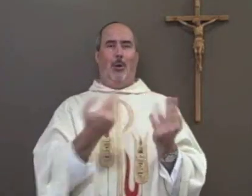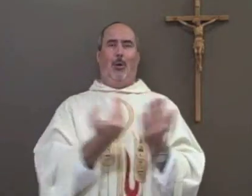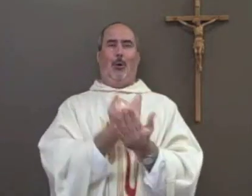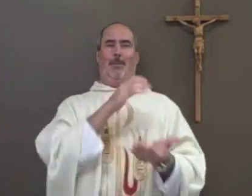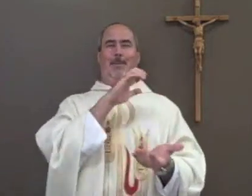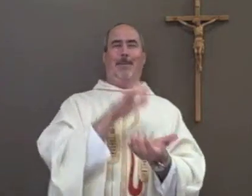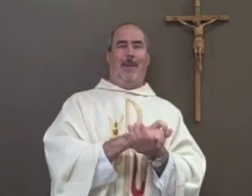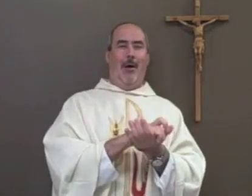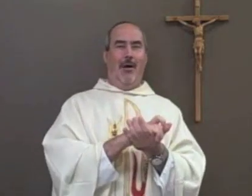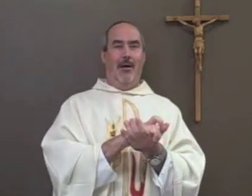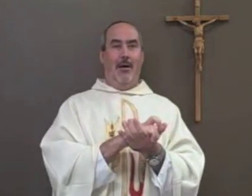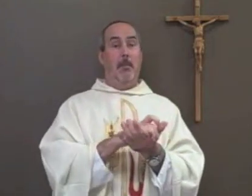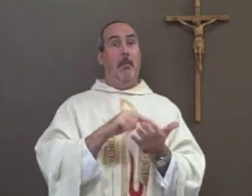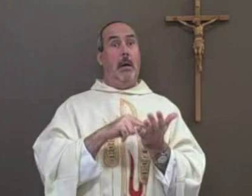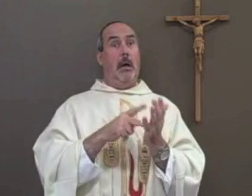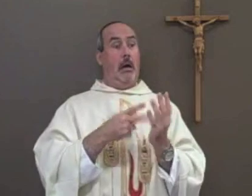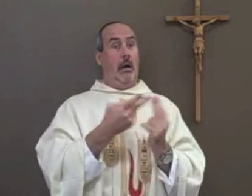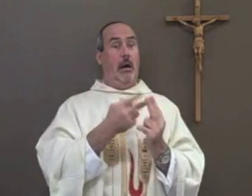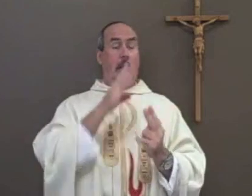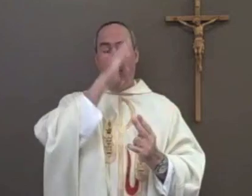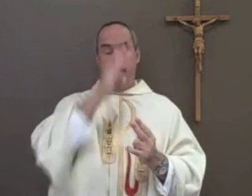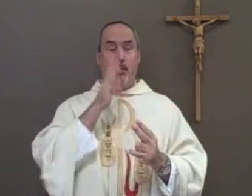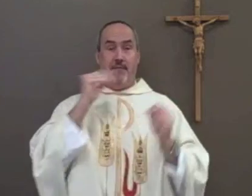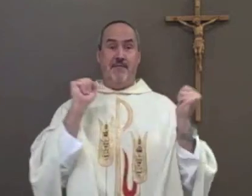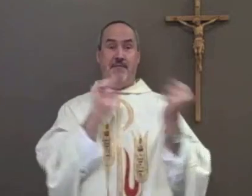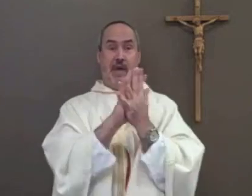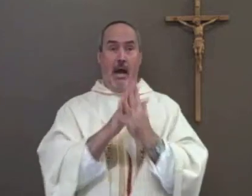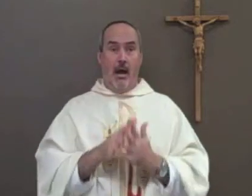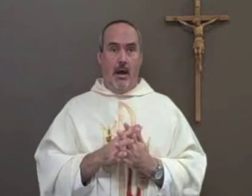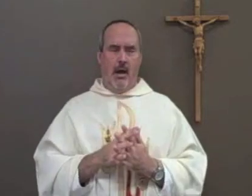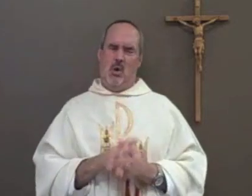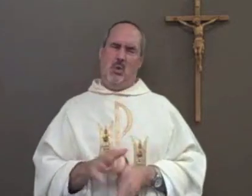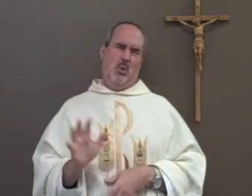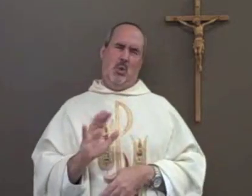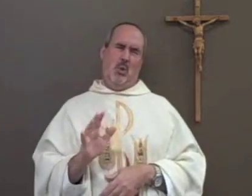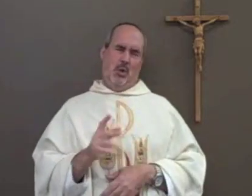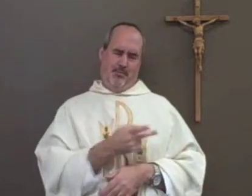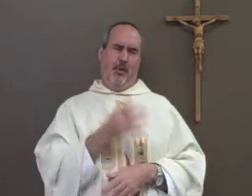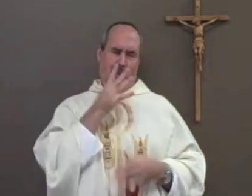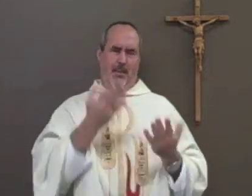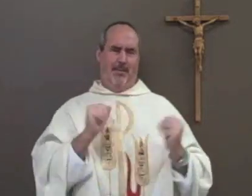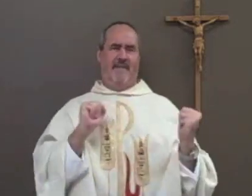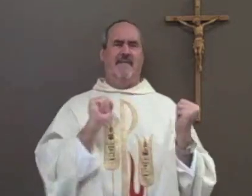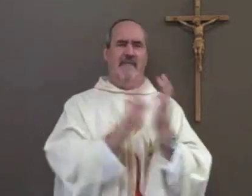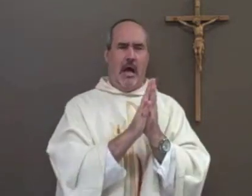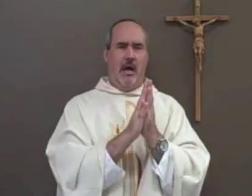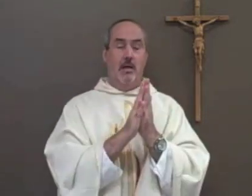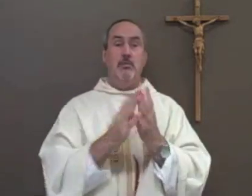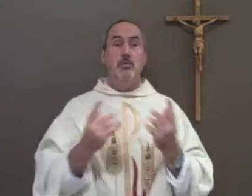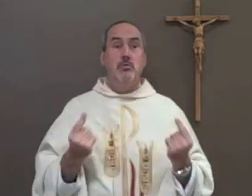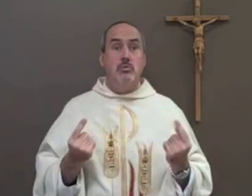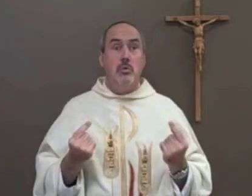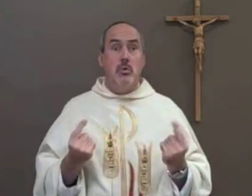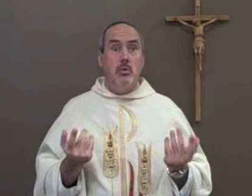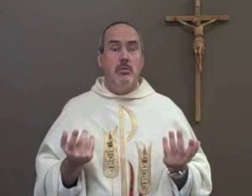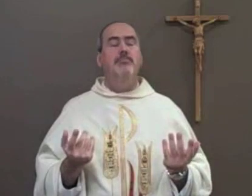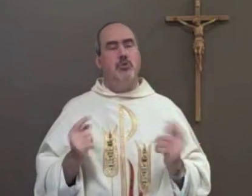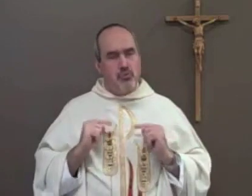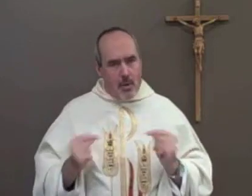married couple, if they're newly married, maybe they've never really had a fight, but if they do fight, then